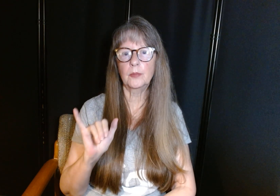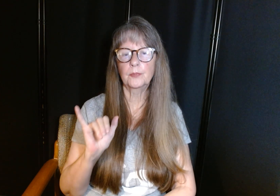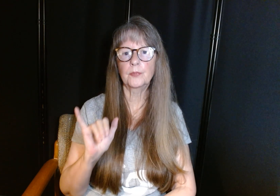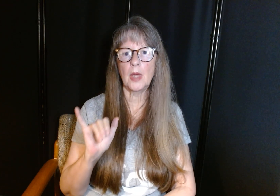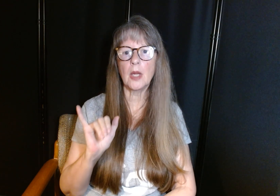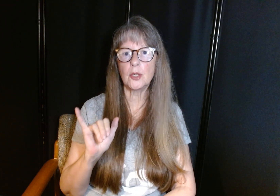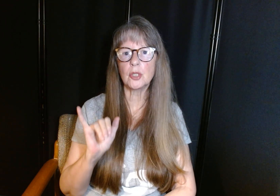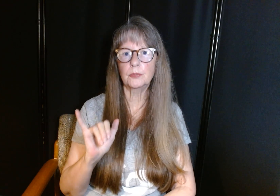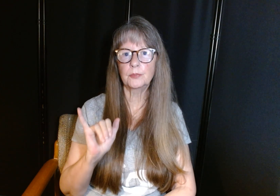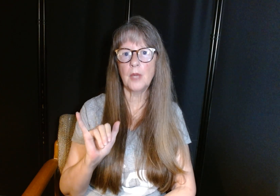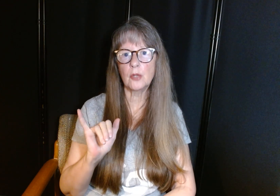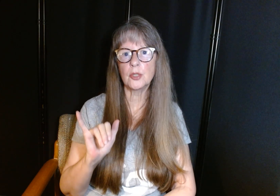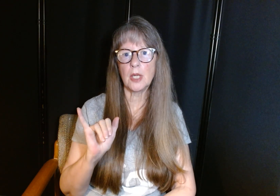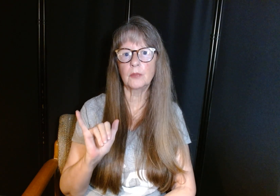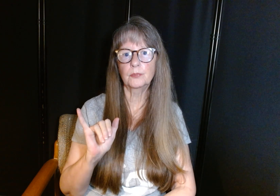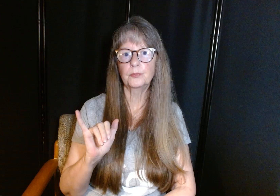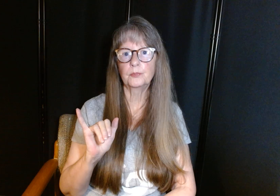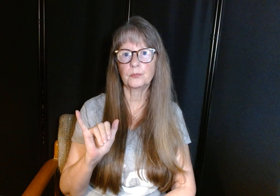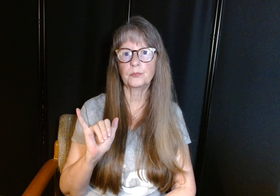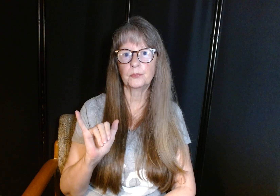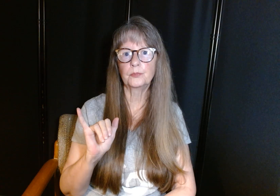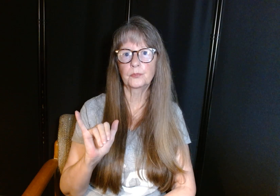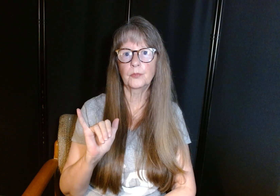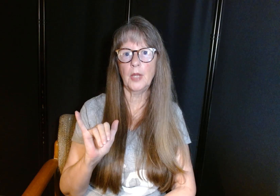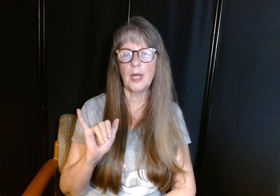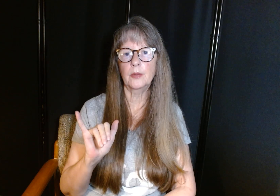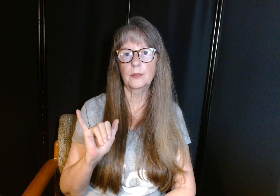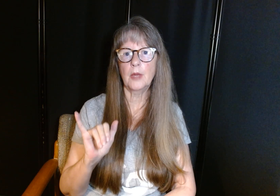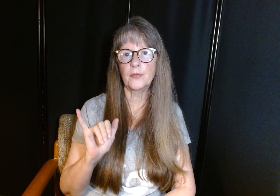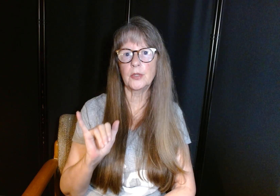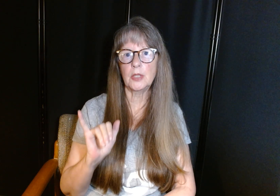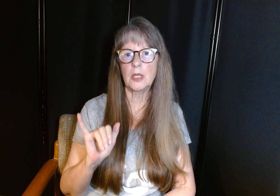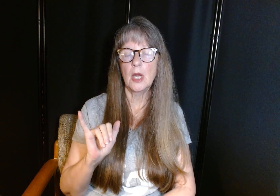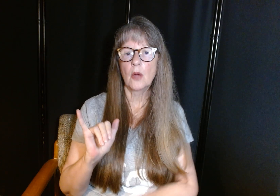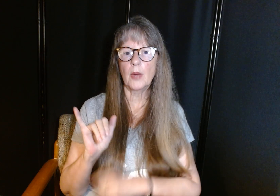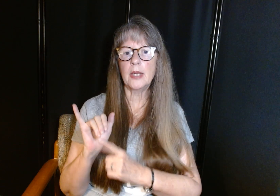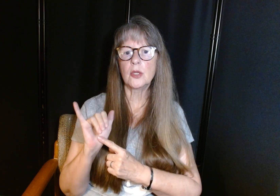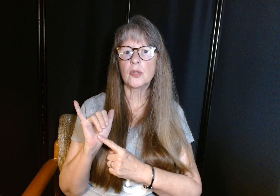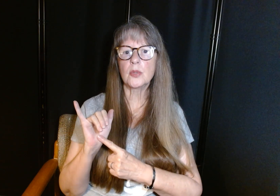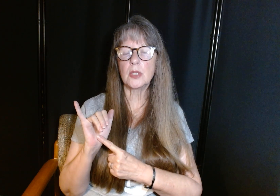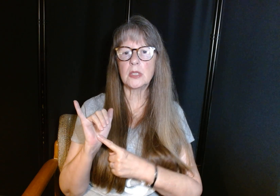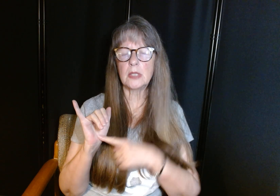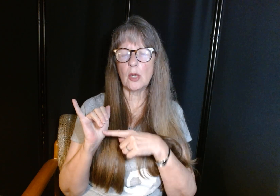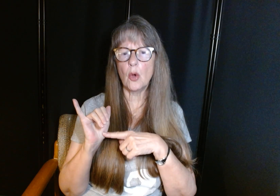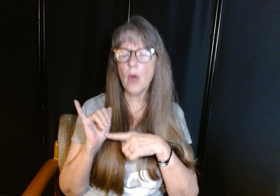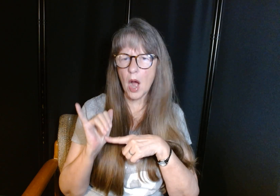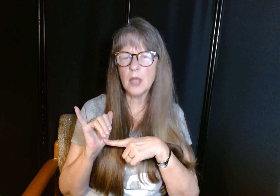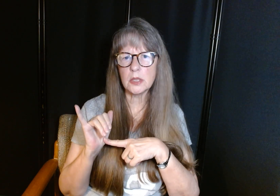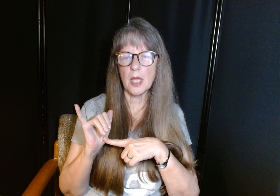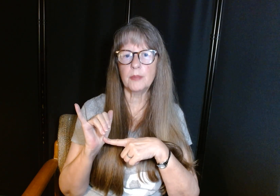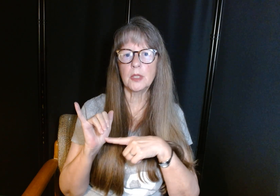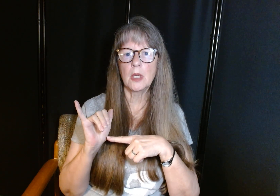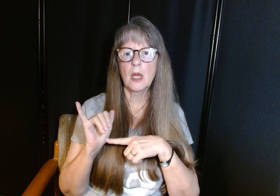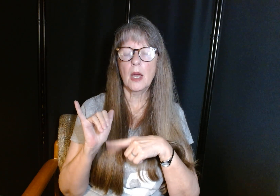I gotcha. I understand. Mm-hmm. Yeah, I feel you. Right. So it's that whole concept of